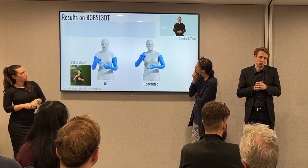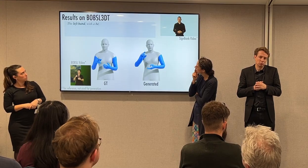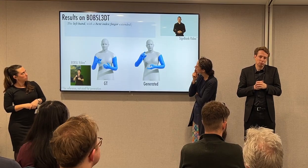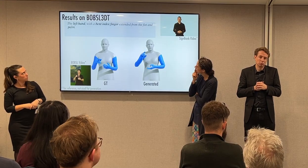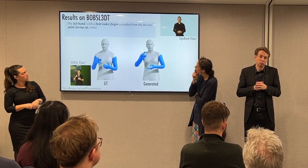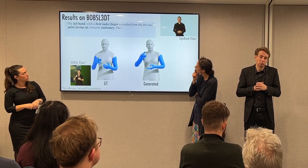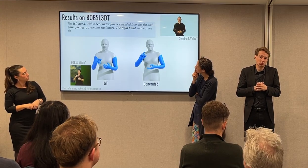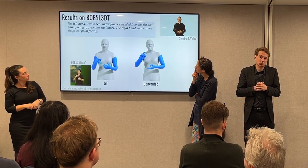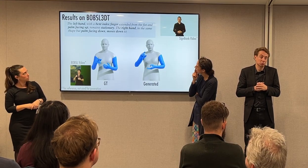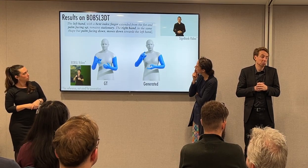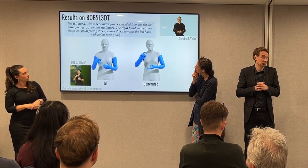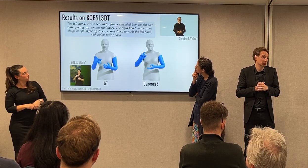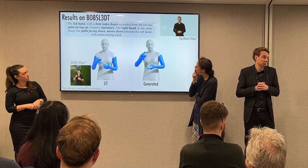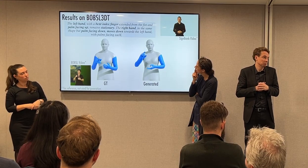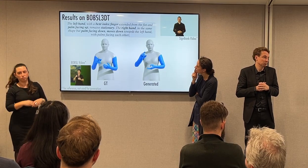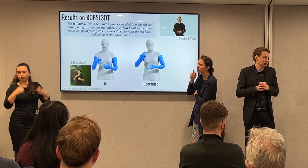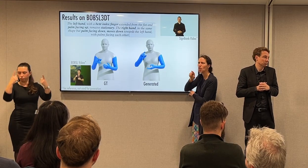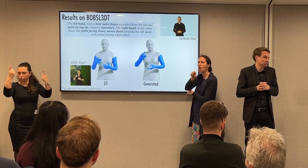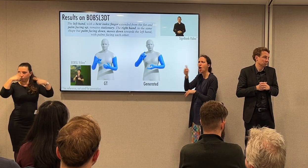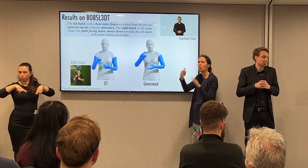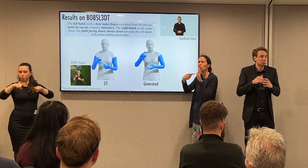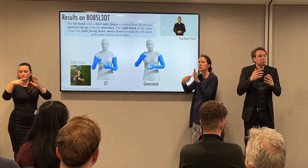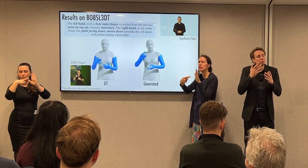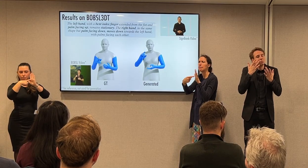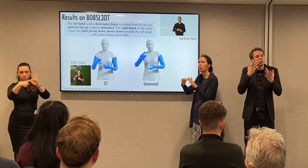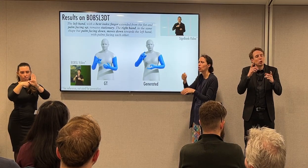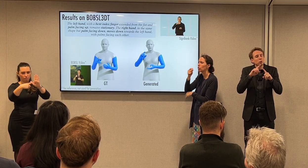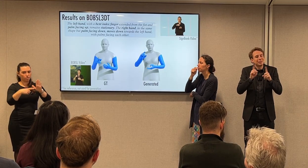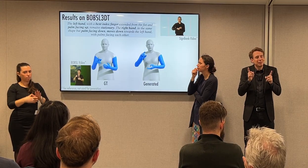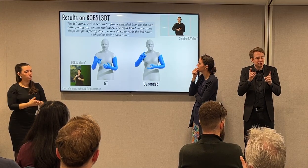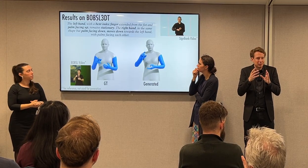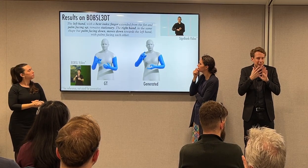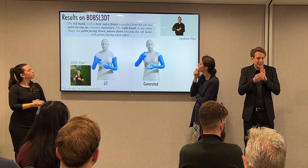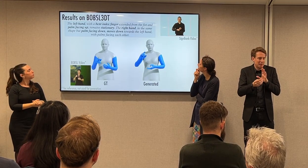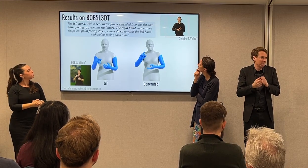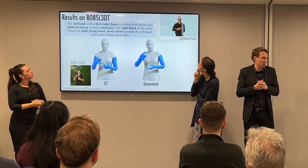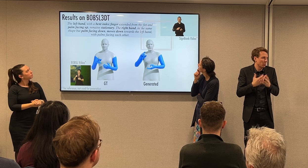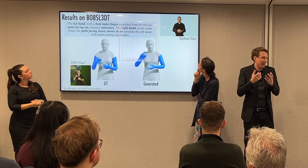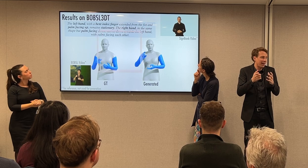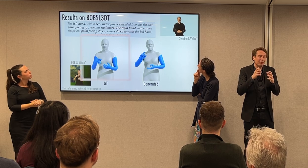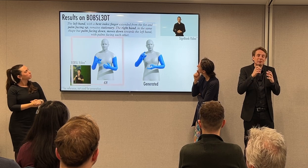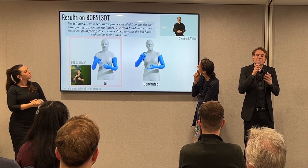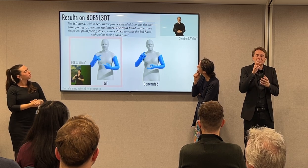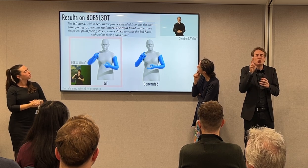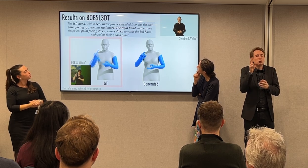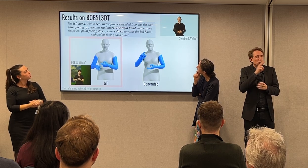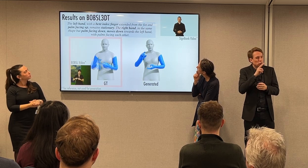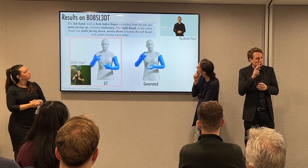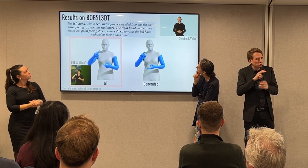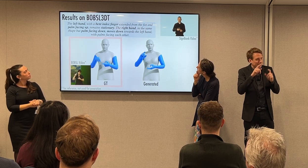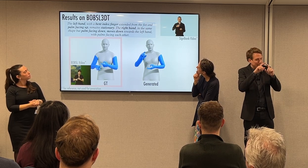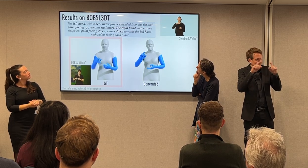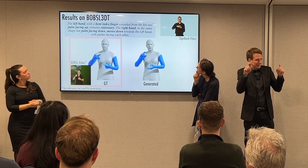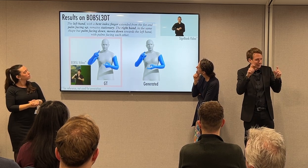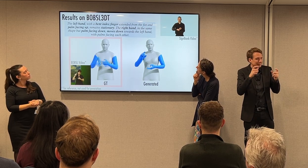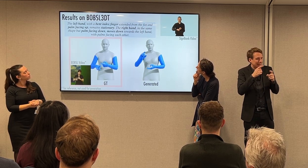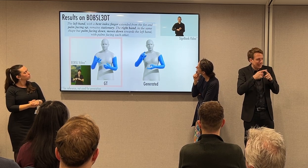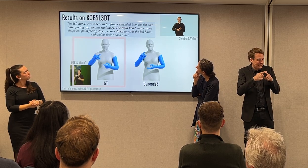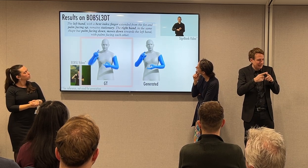All right, quickly another example. I'm not going to read the text, but it's the same. You can see visually that it looks alike.